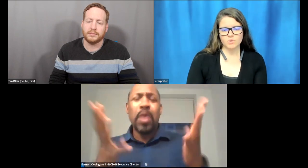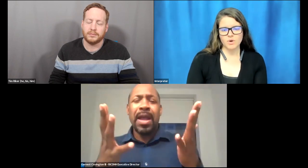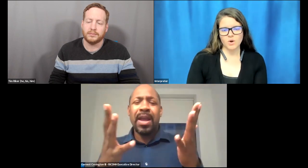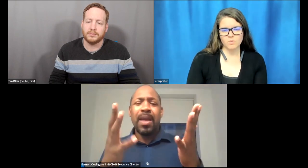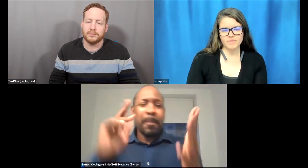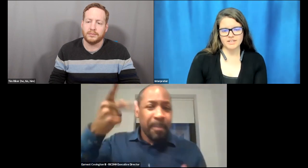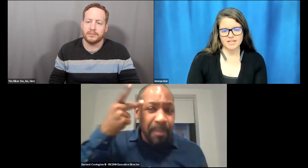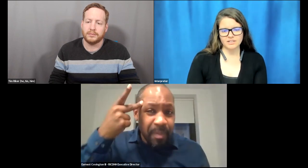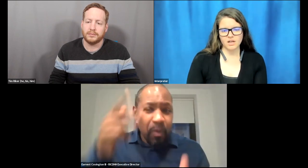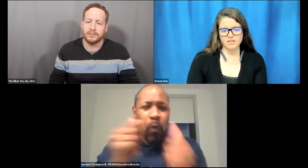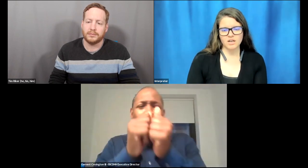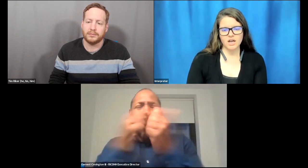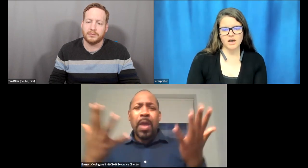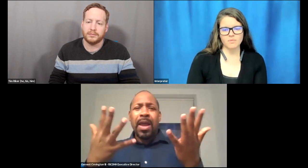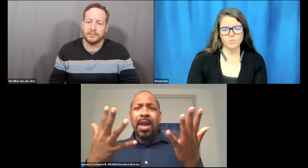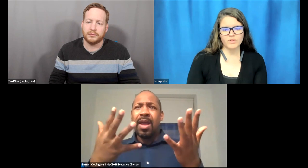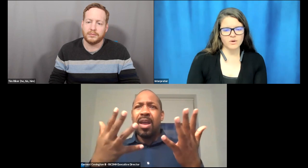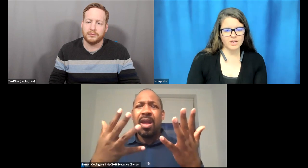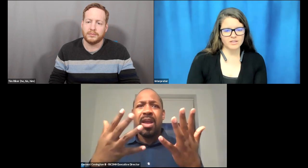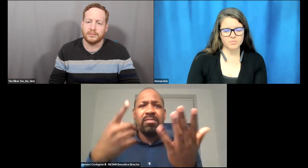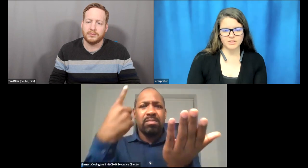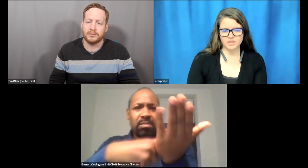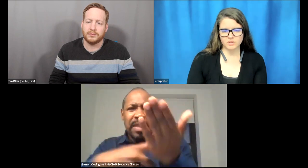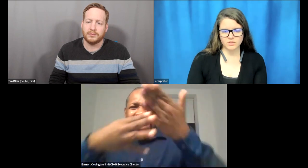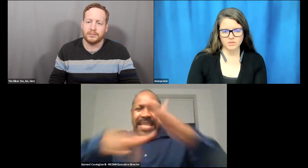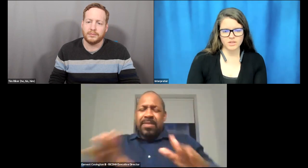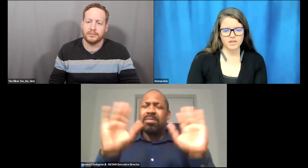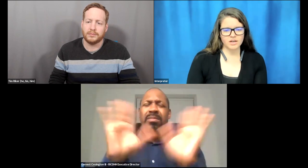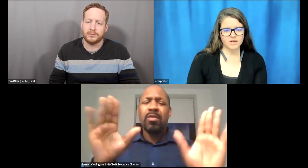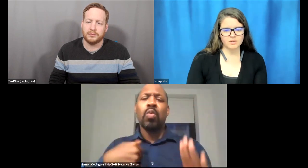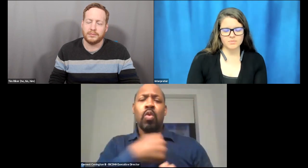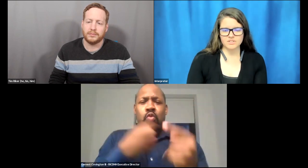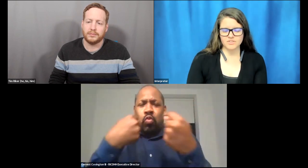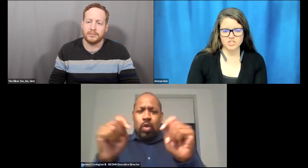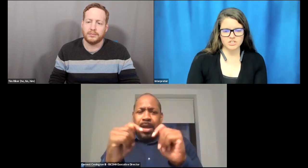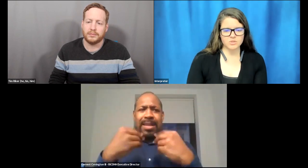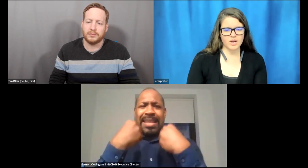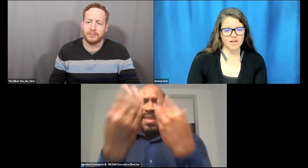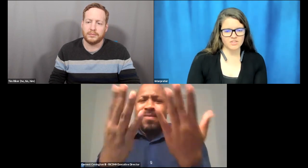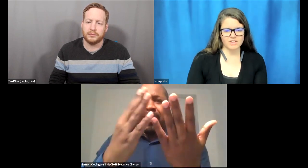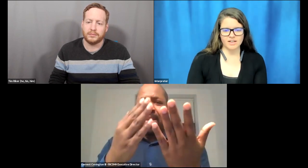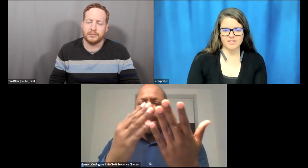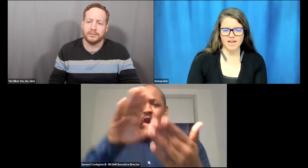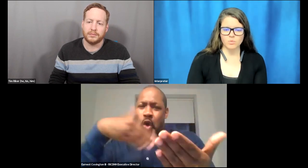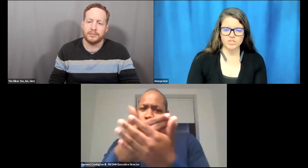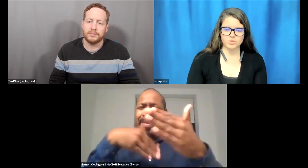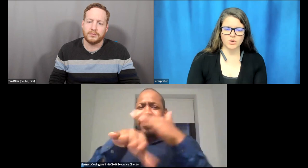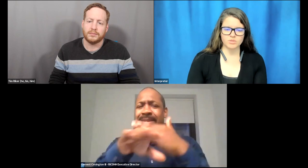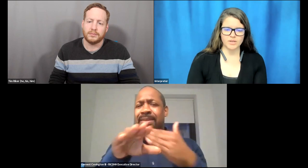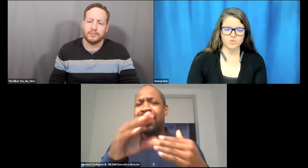want to open that dialogue without the political divisions or anything like that. We just want to make sure